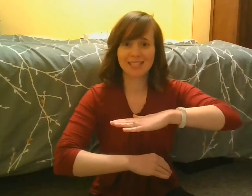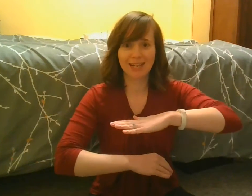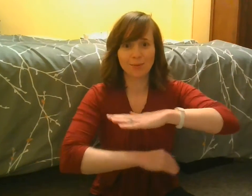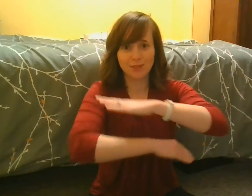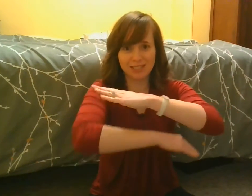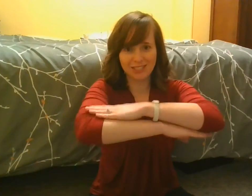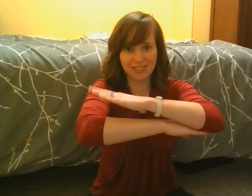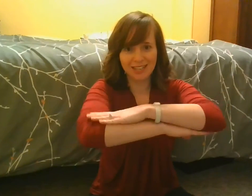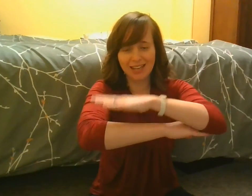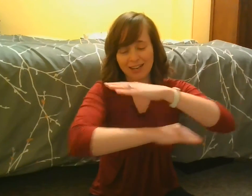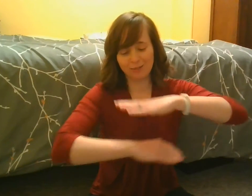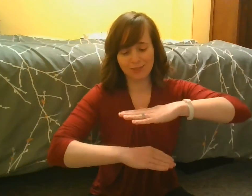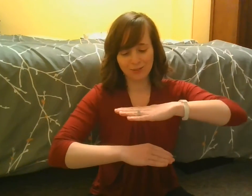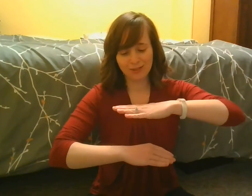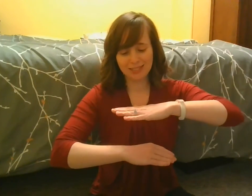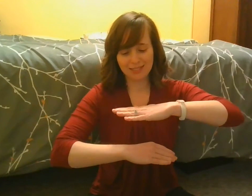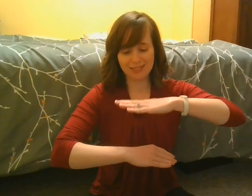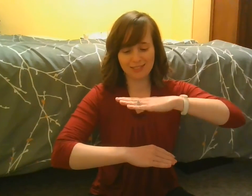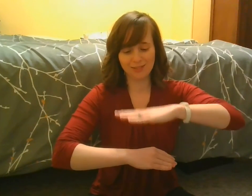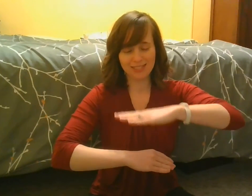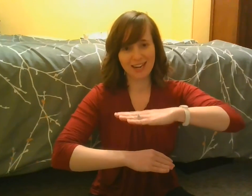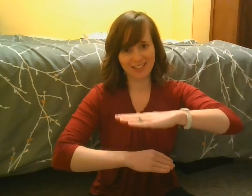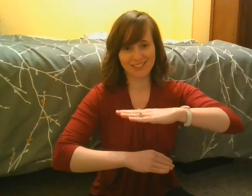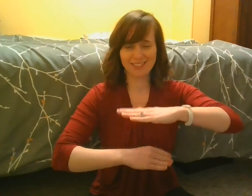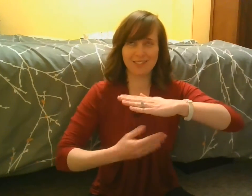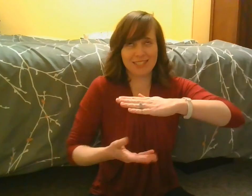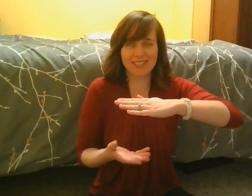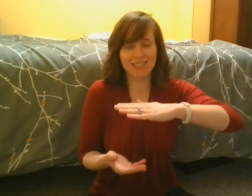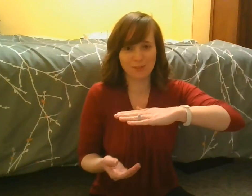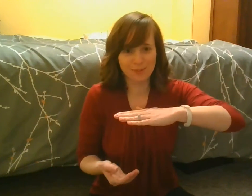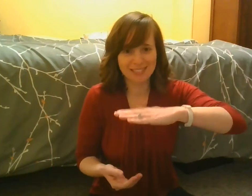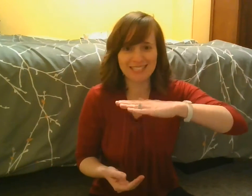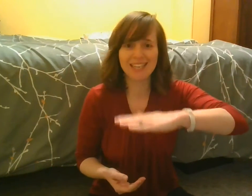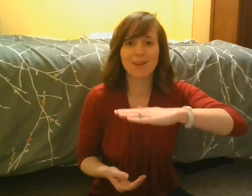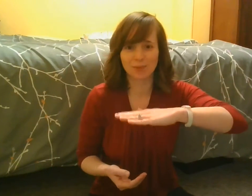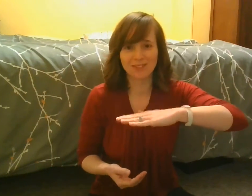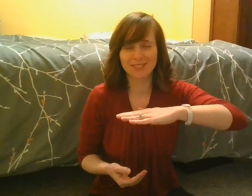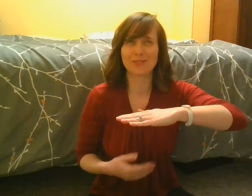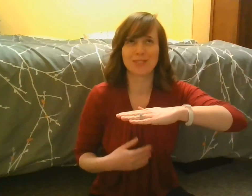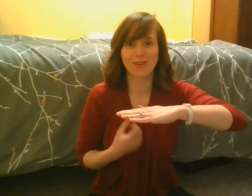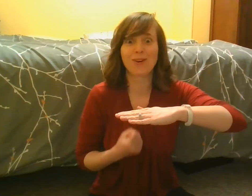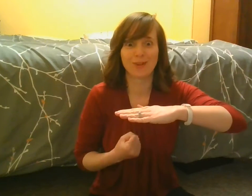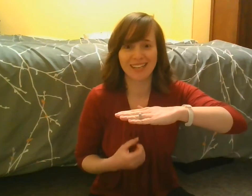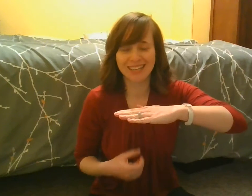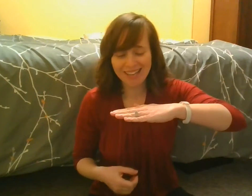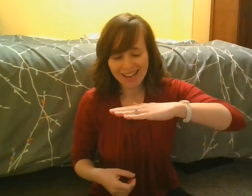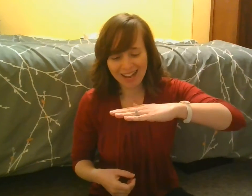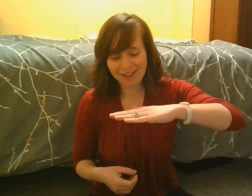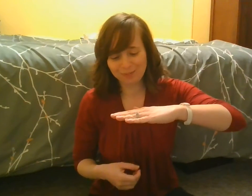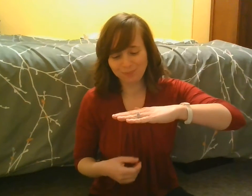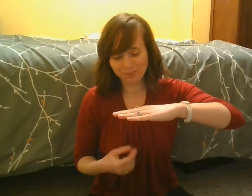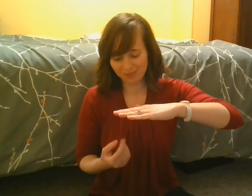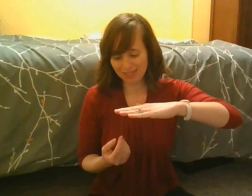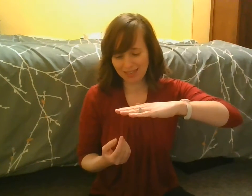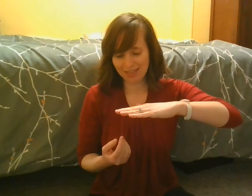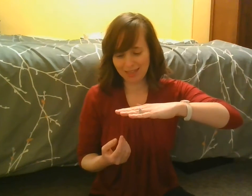table position. So it's just kind of like, so it's just easier for me to say table. So sorry about that. And then